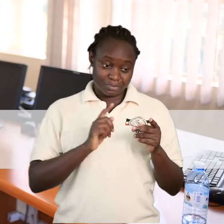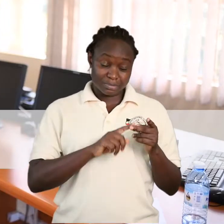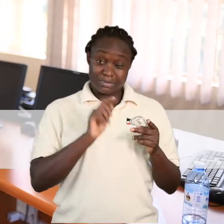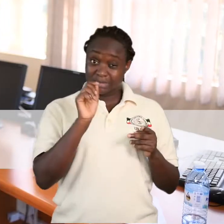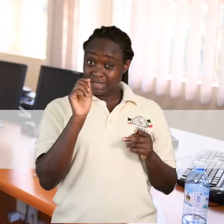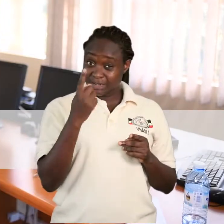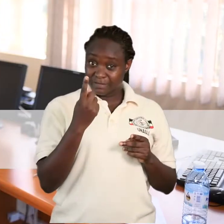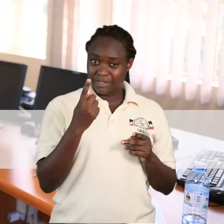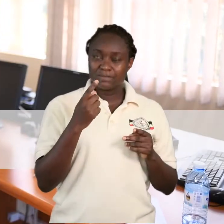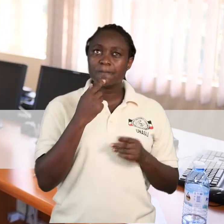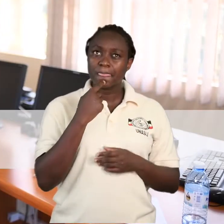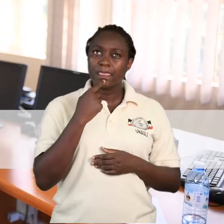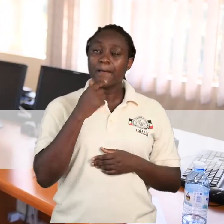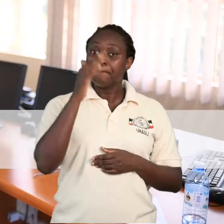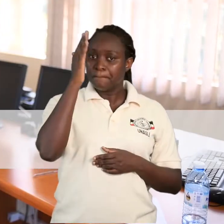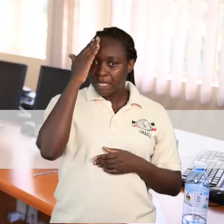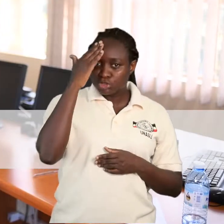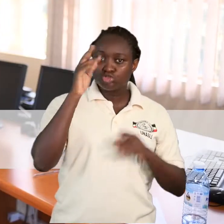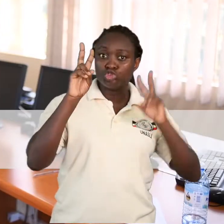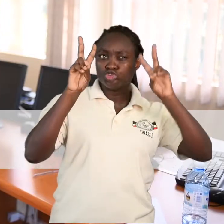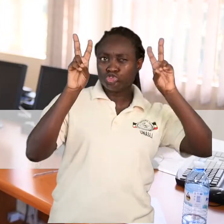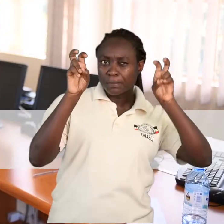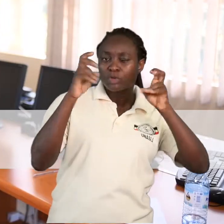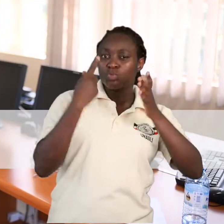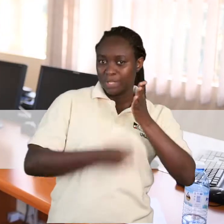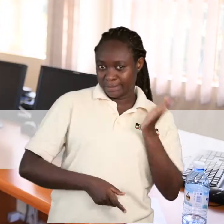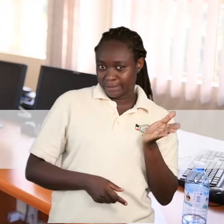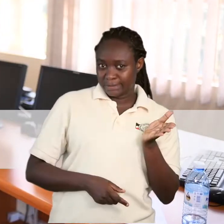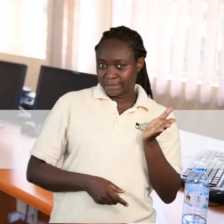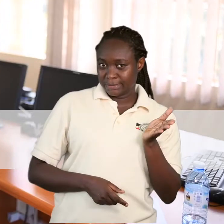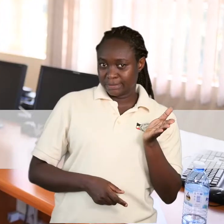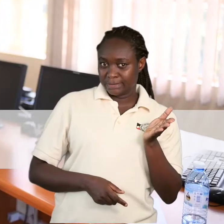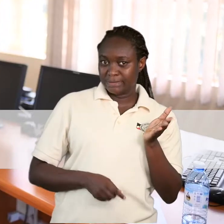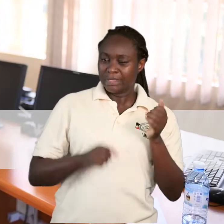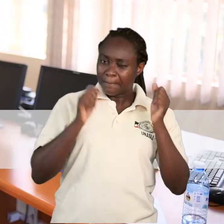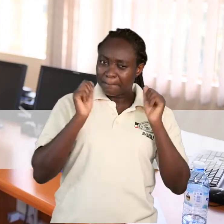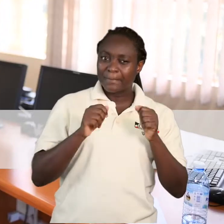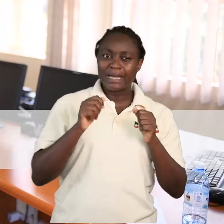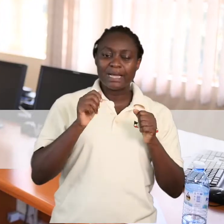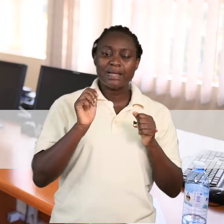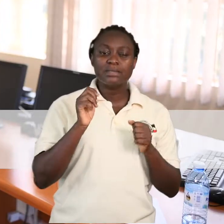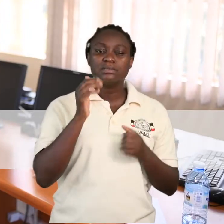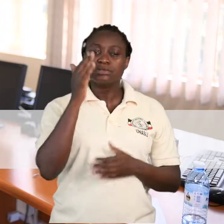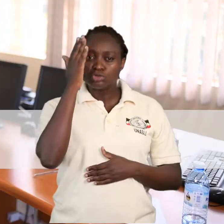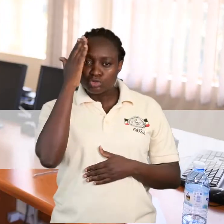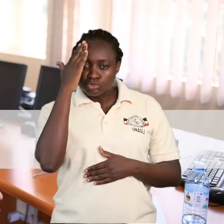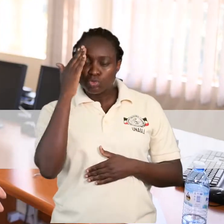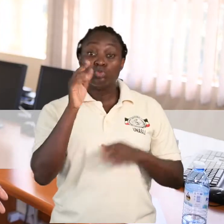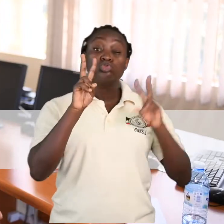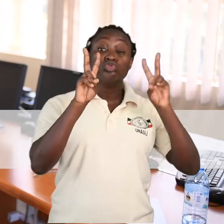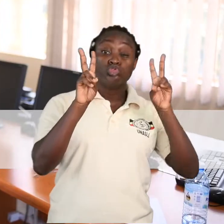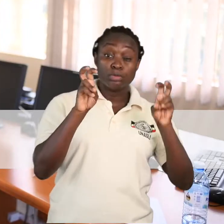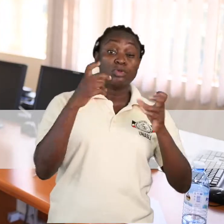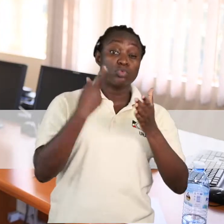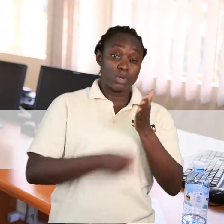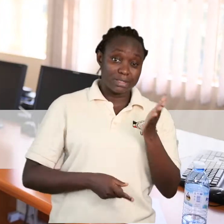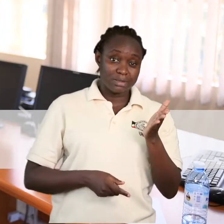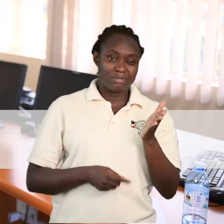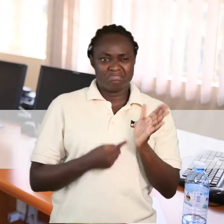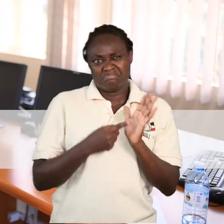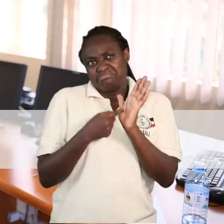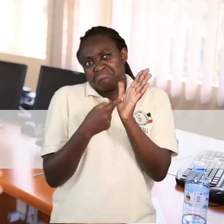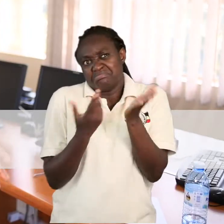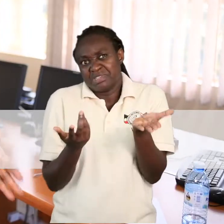identification of a topic and research process. You have to identify a topic. For example, the topic can be